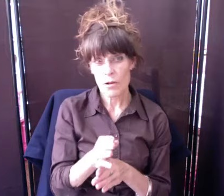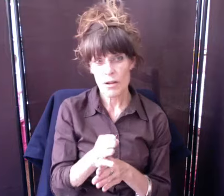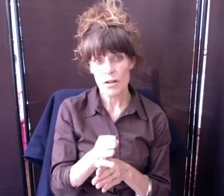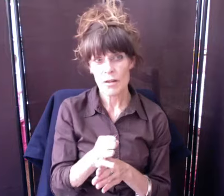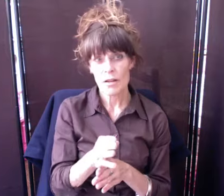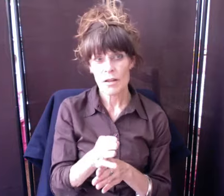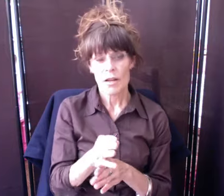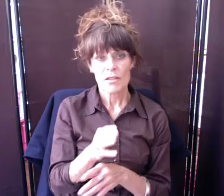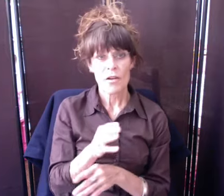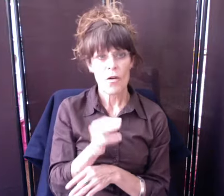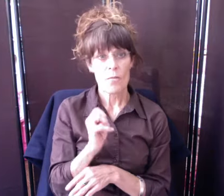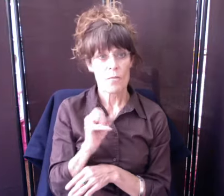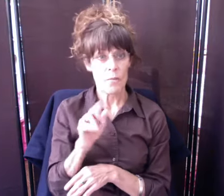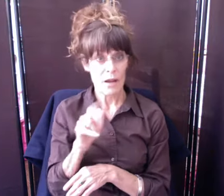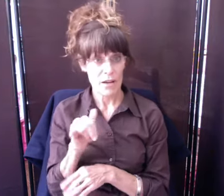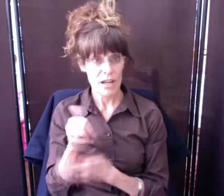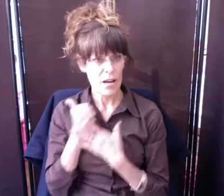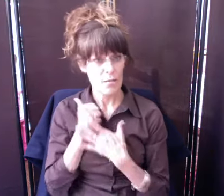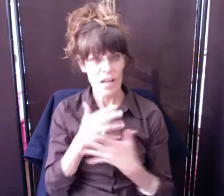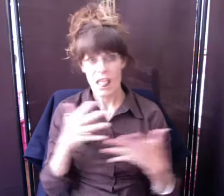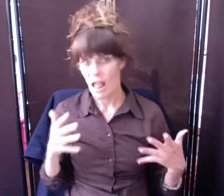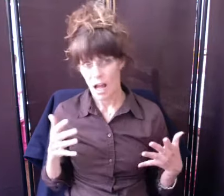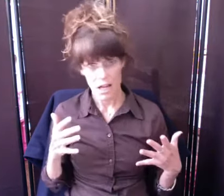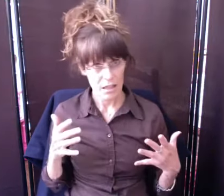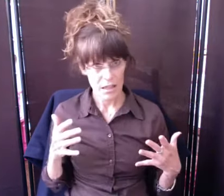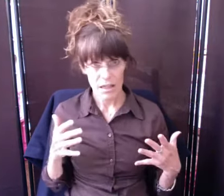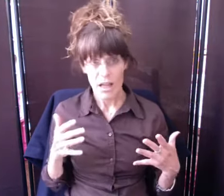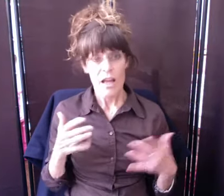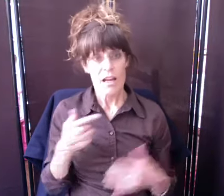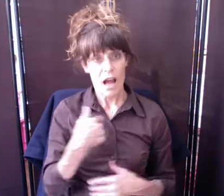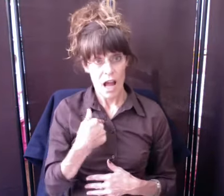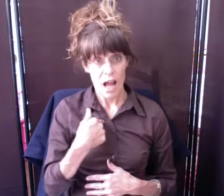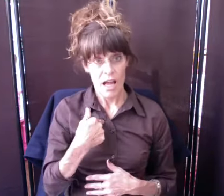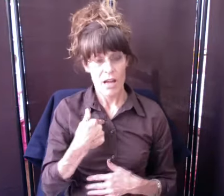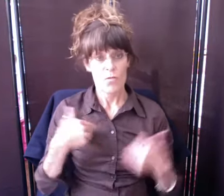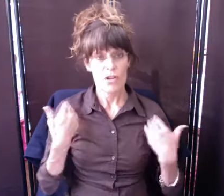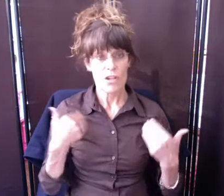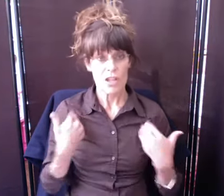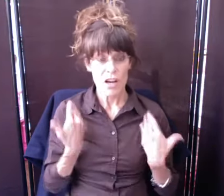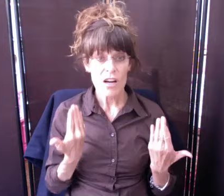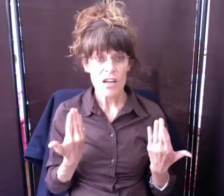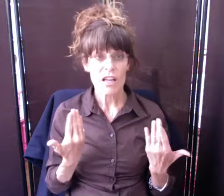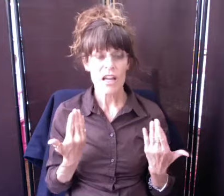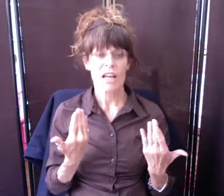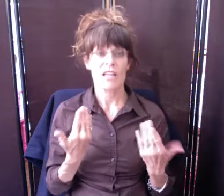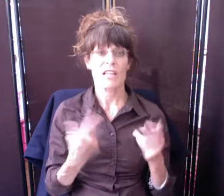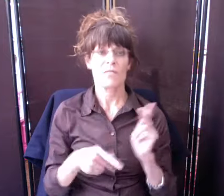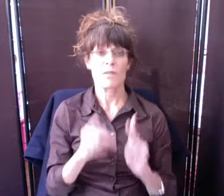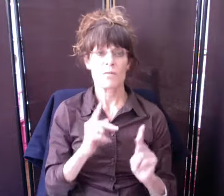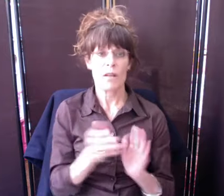my alcoholism, you know, everybody I got sober with were young, and they all got sober behind drugs, and they all went out behind alcohol because they